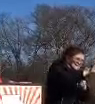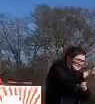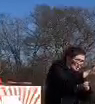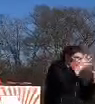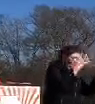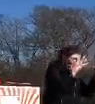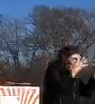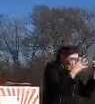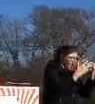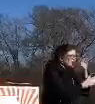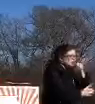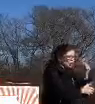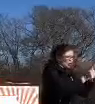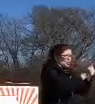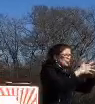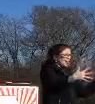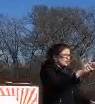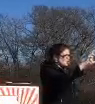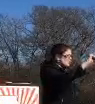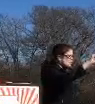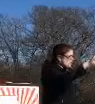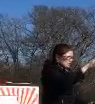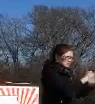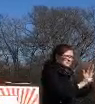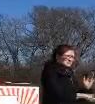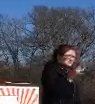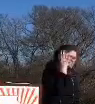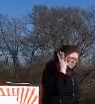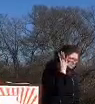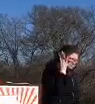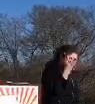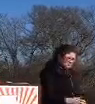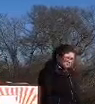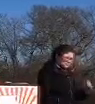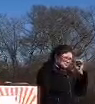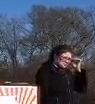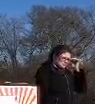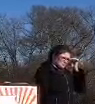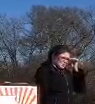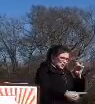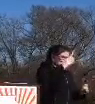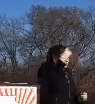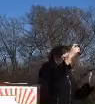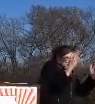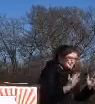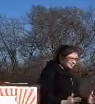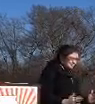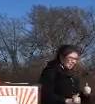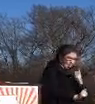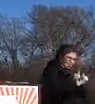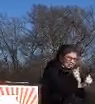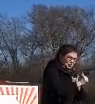Dreamers' lives are at risk without DACA. Black lives are at risk without policies that insist